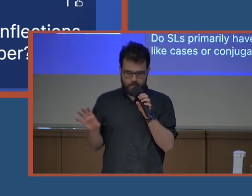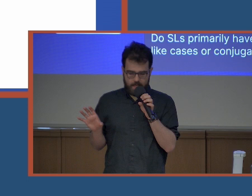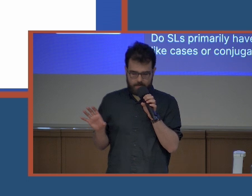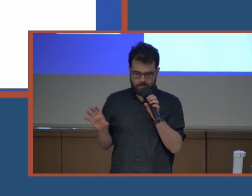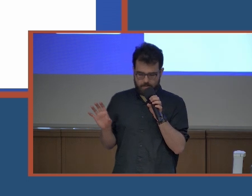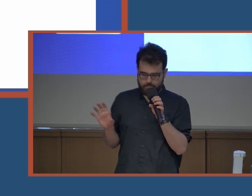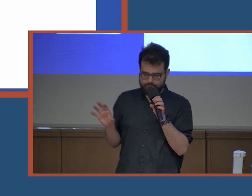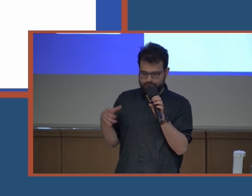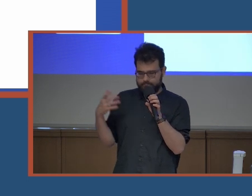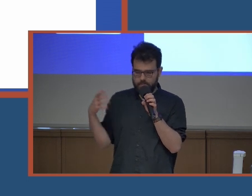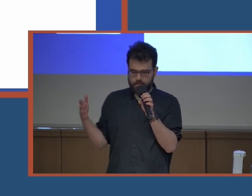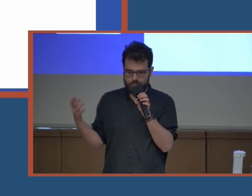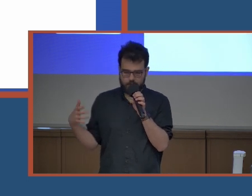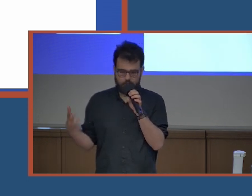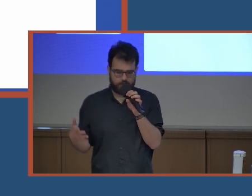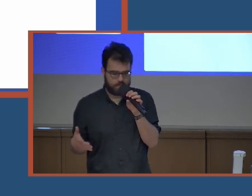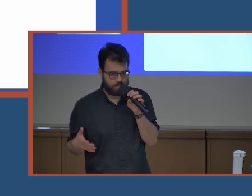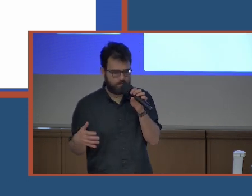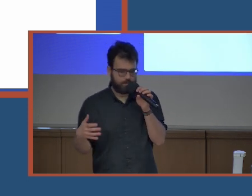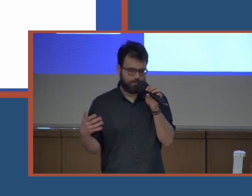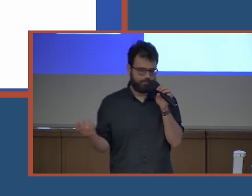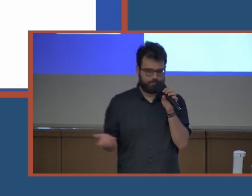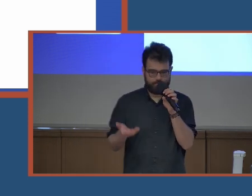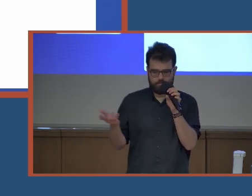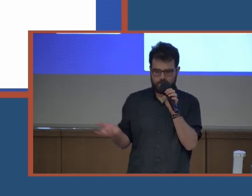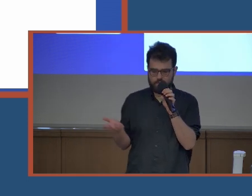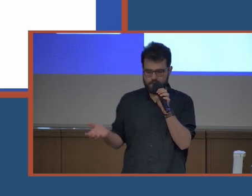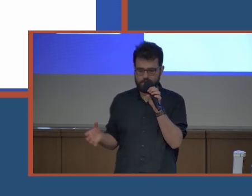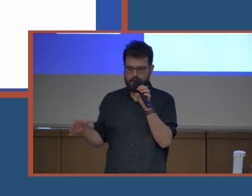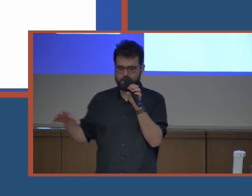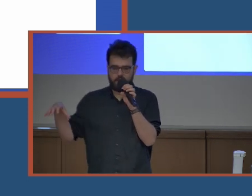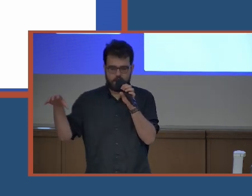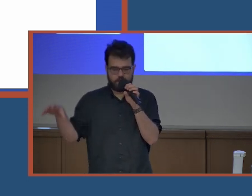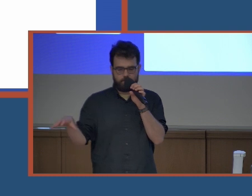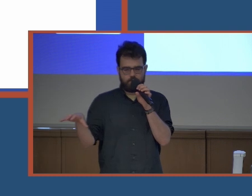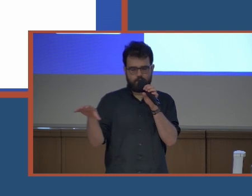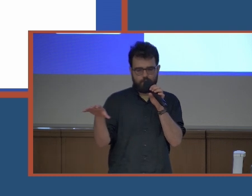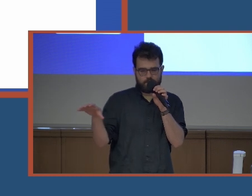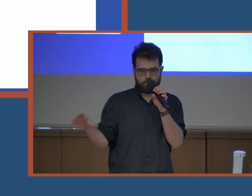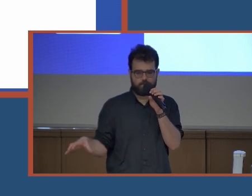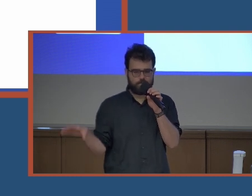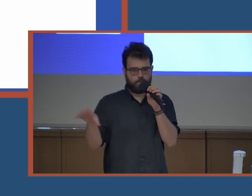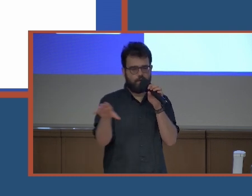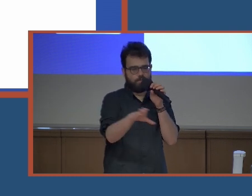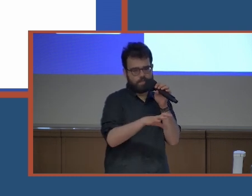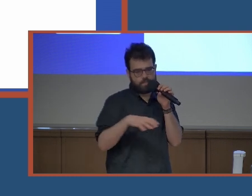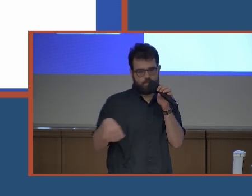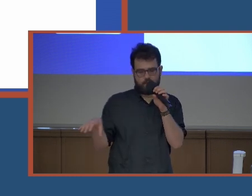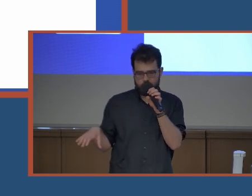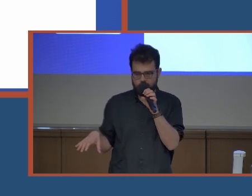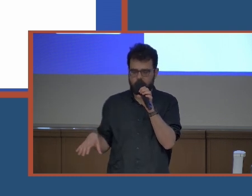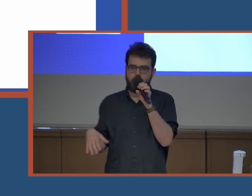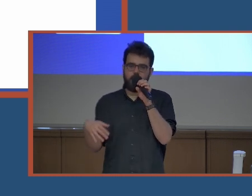we have this, prerequisite or the situation that different groups moved from one place